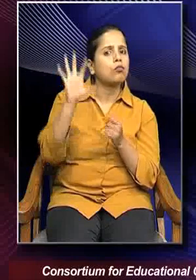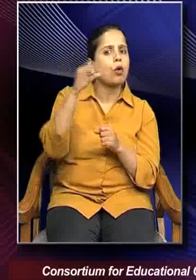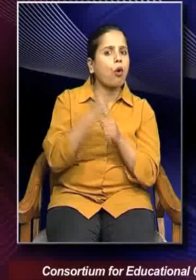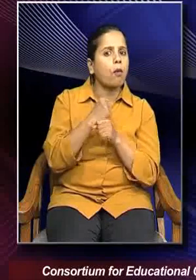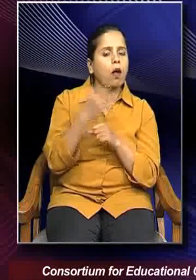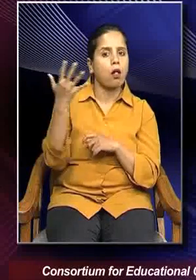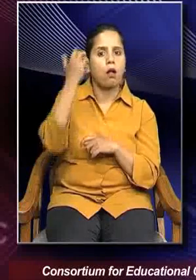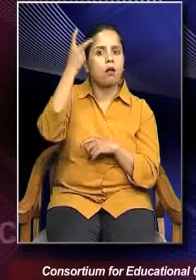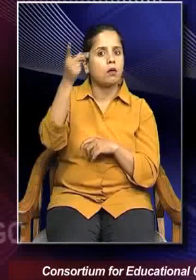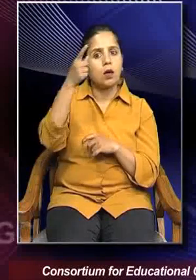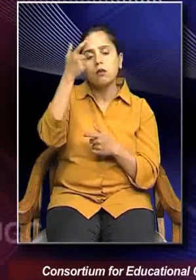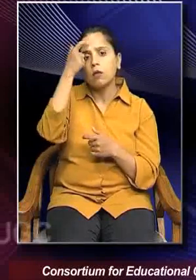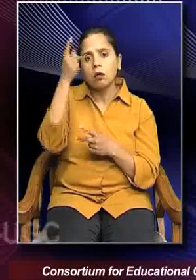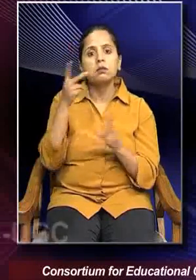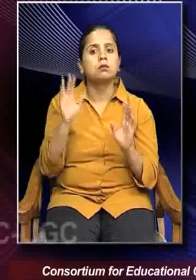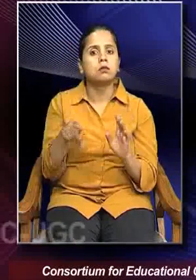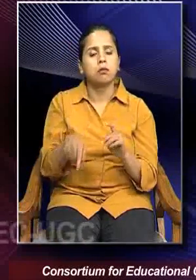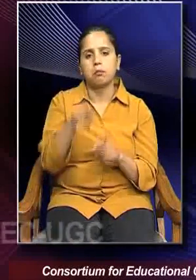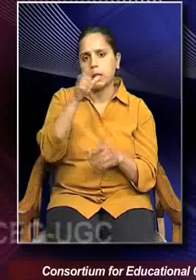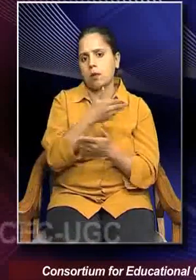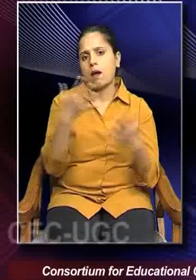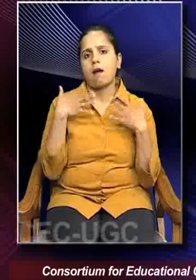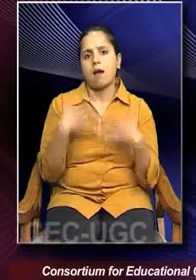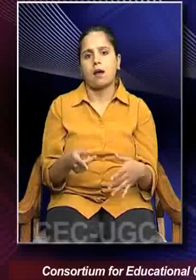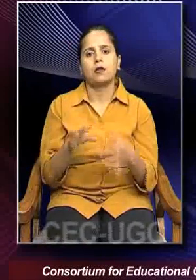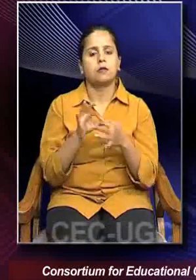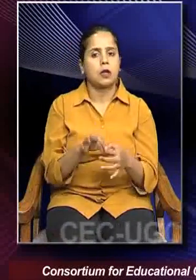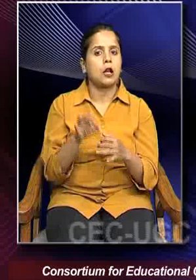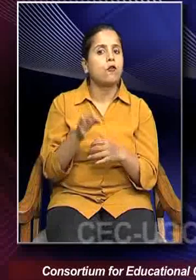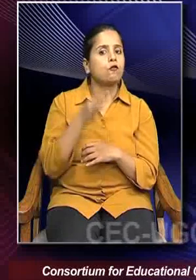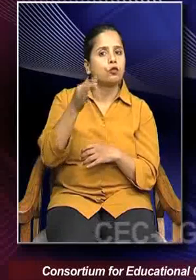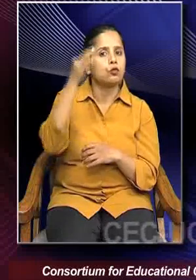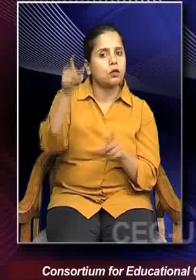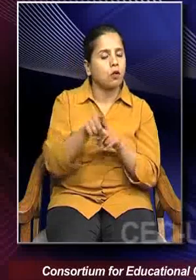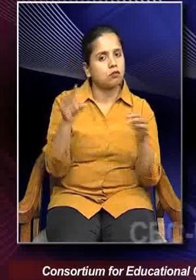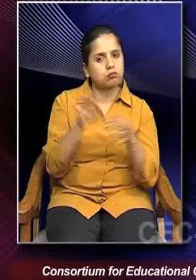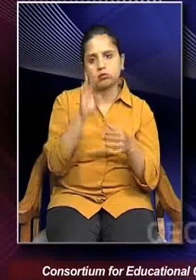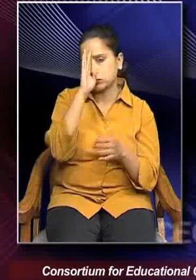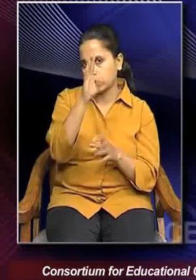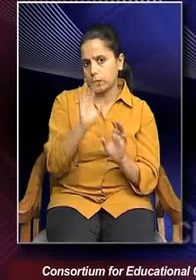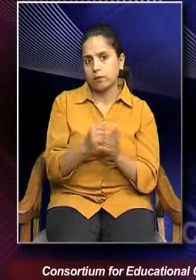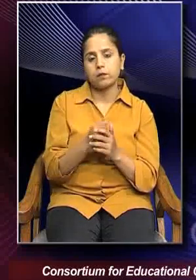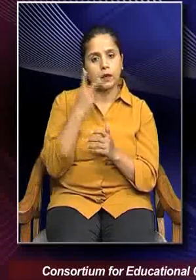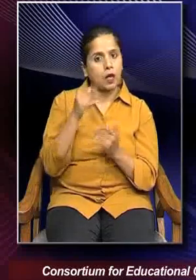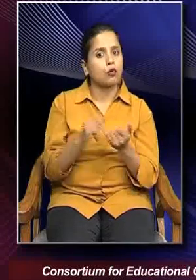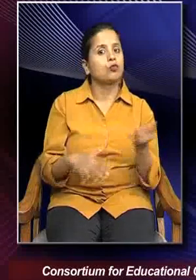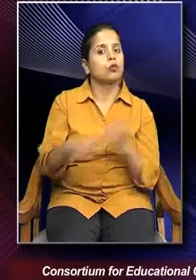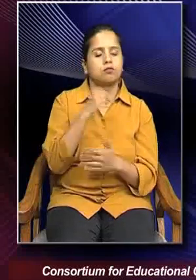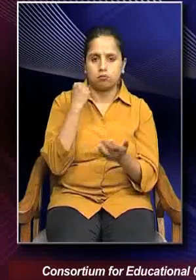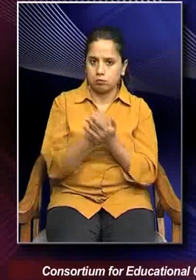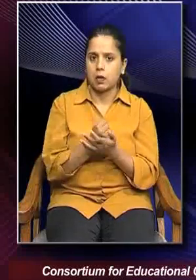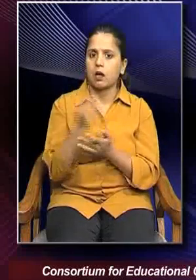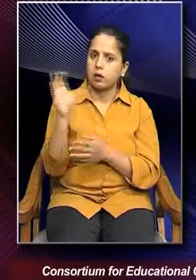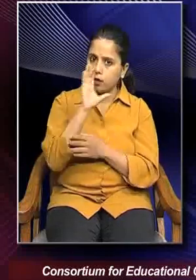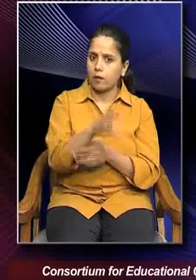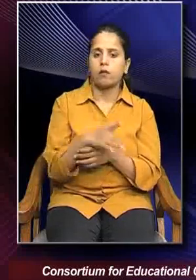health is directly related with the prospects of future prosperity and development. And so therefore society must invest